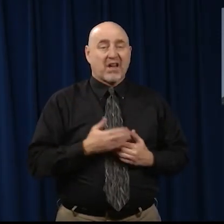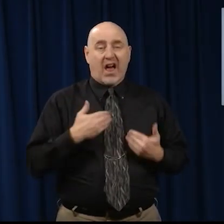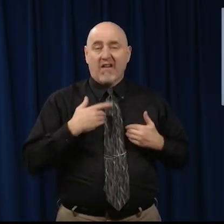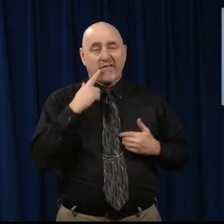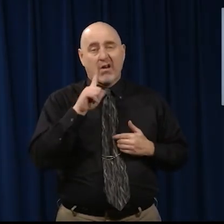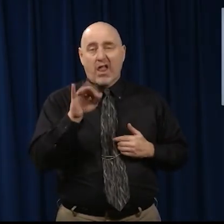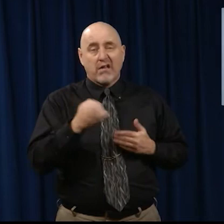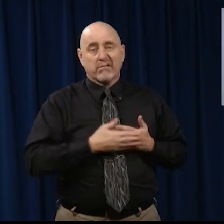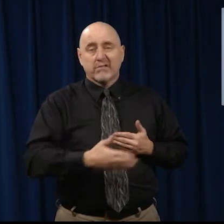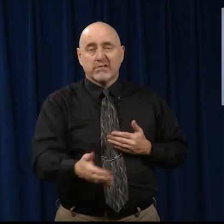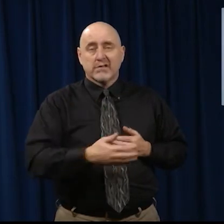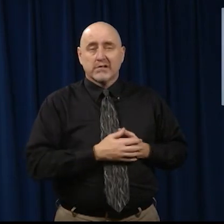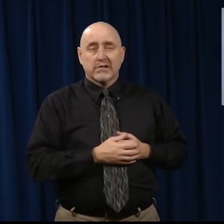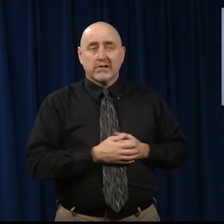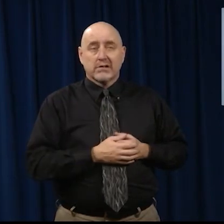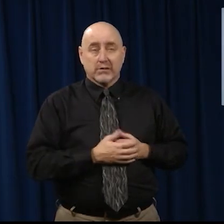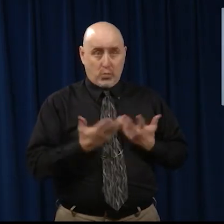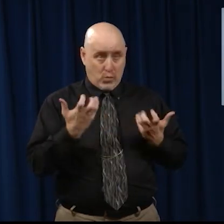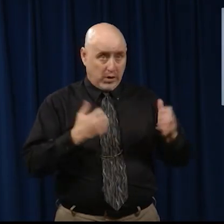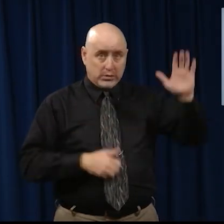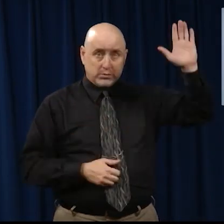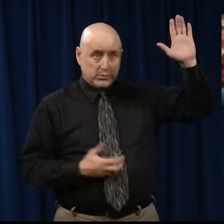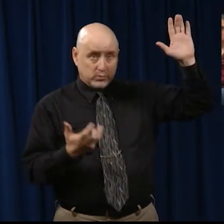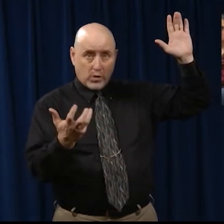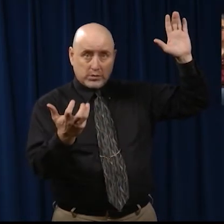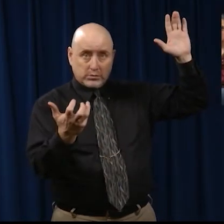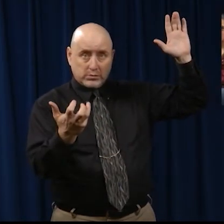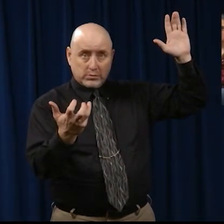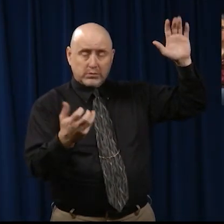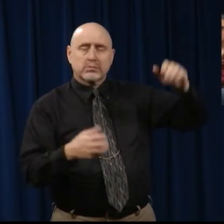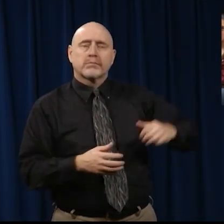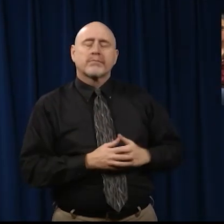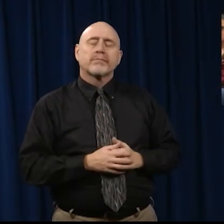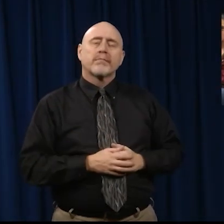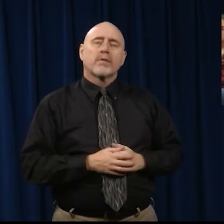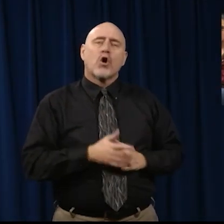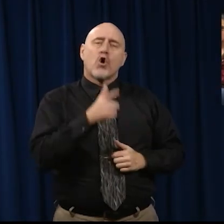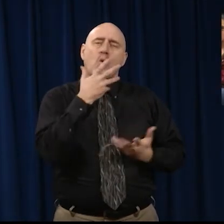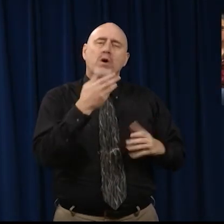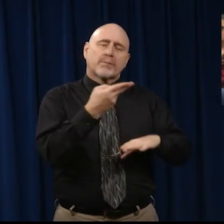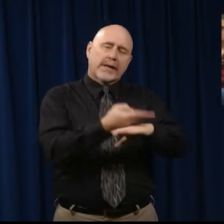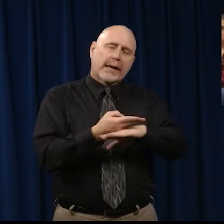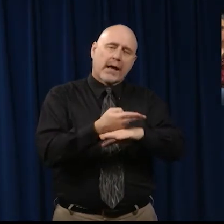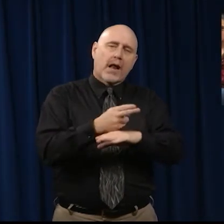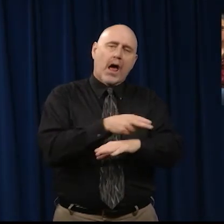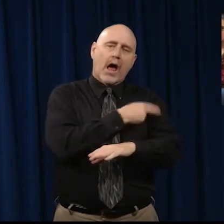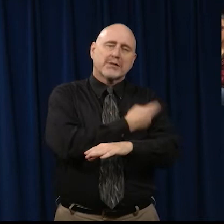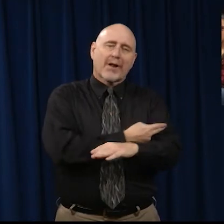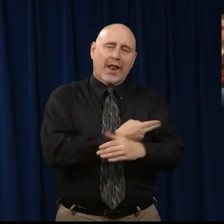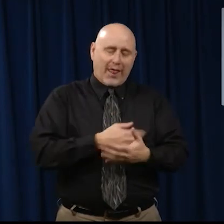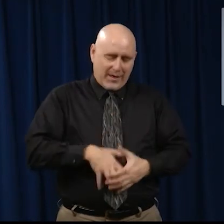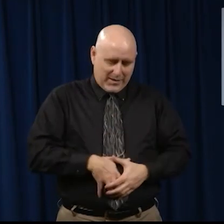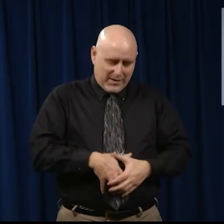to have it for the rest of their life. You want that? Who wants to be in a hospital giving birth to